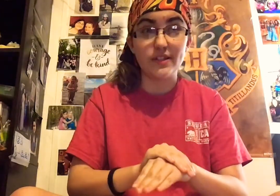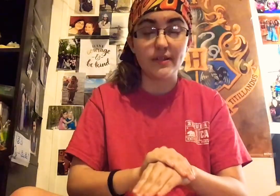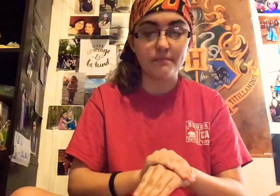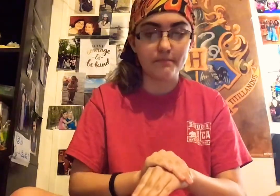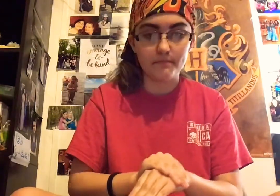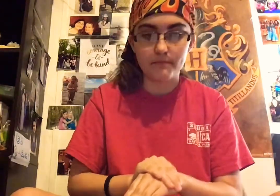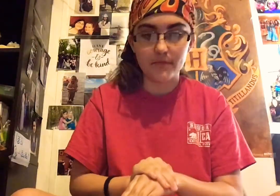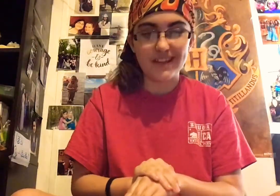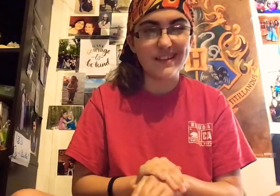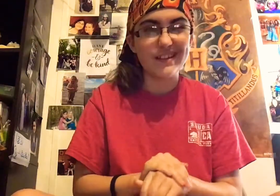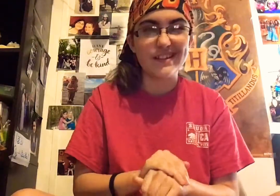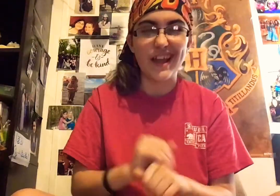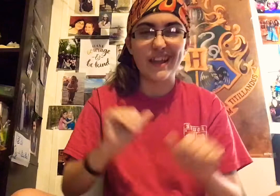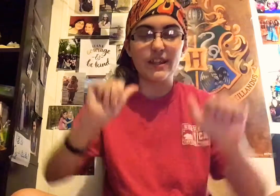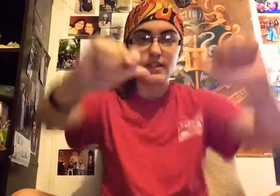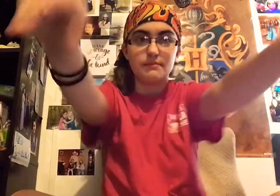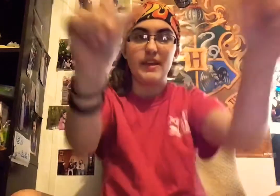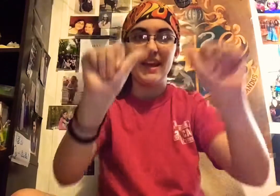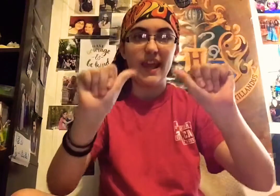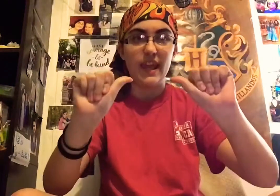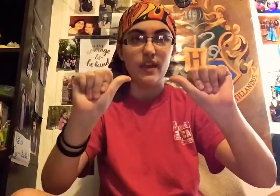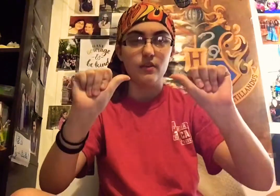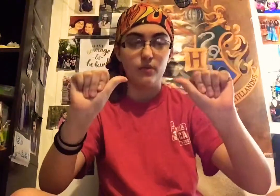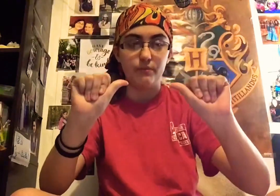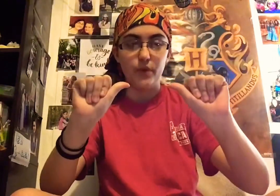person. Science. Make an A on both